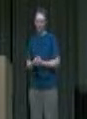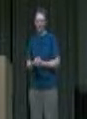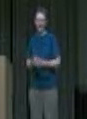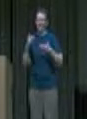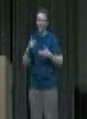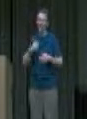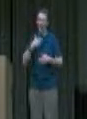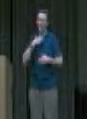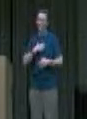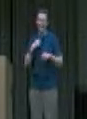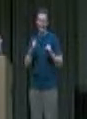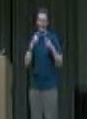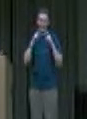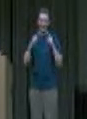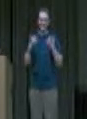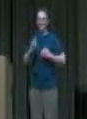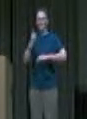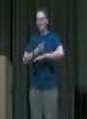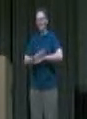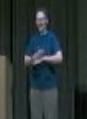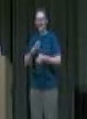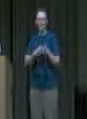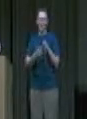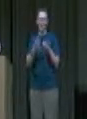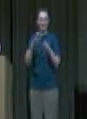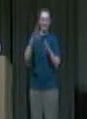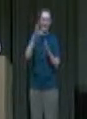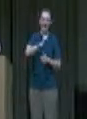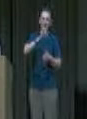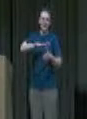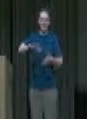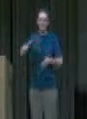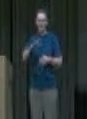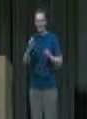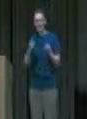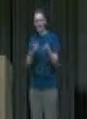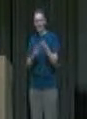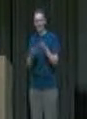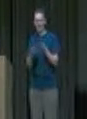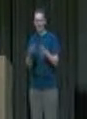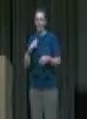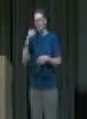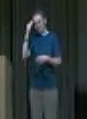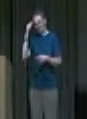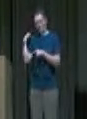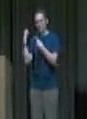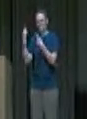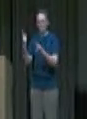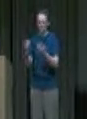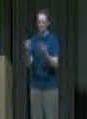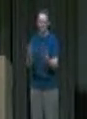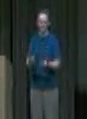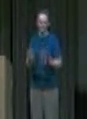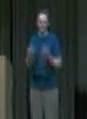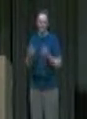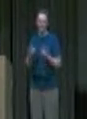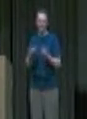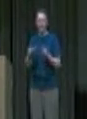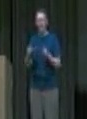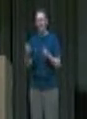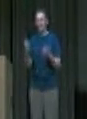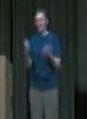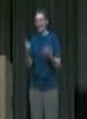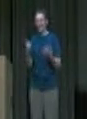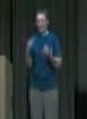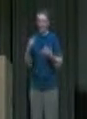Unfortunately, I wish that we could announce today cost estimates and we could talk about all of that. I know it's been a long time waiting. We're getting to the point